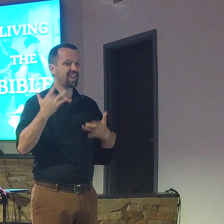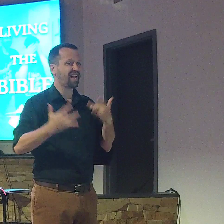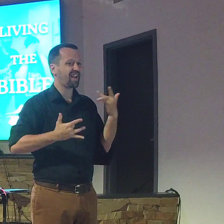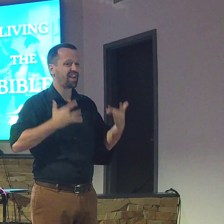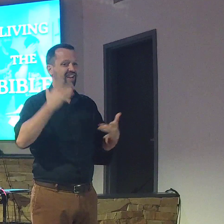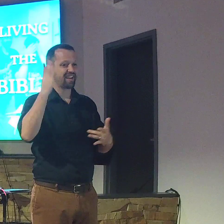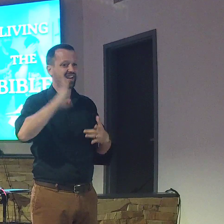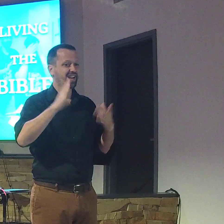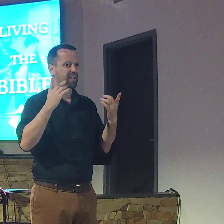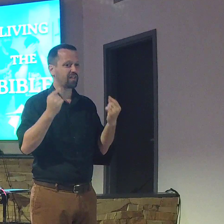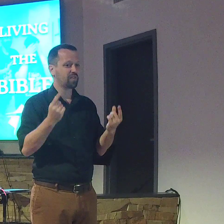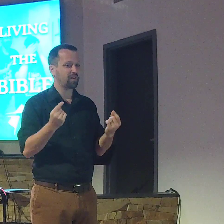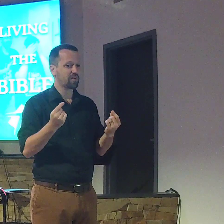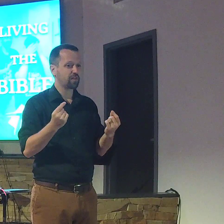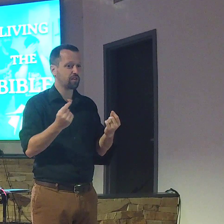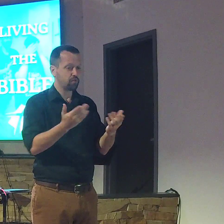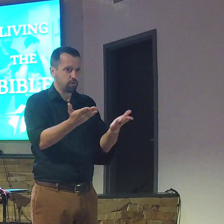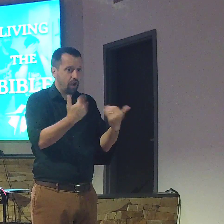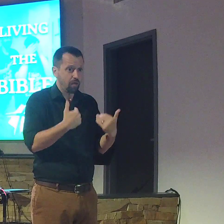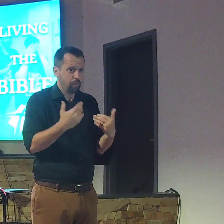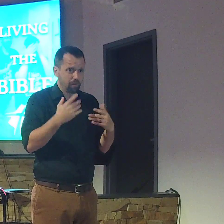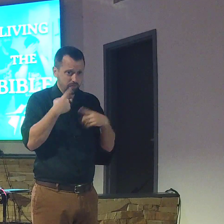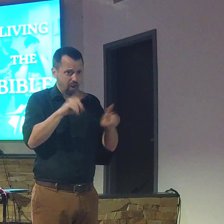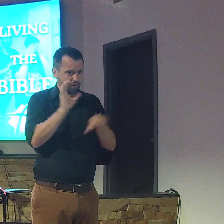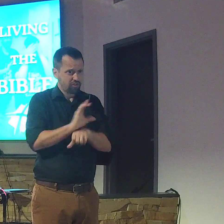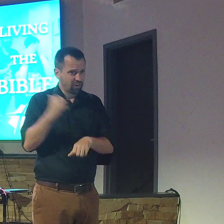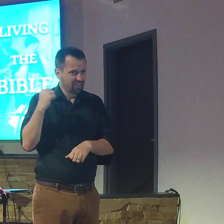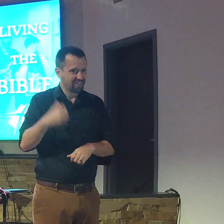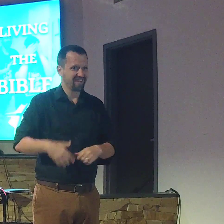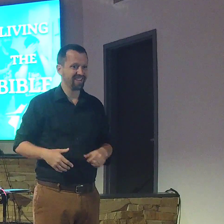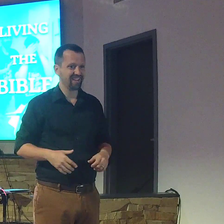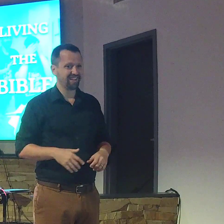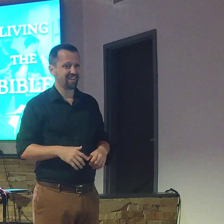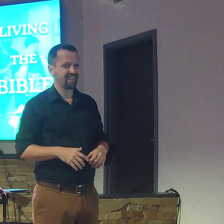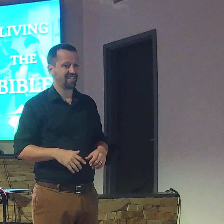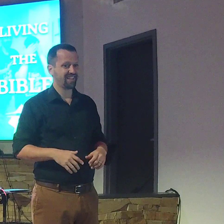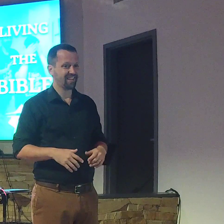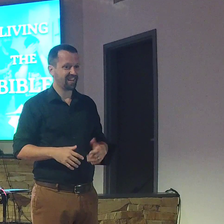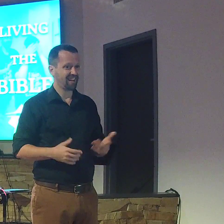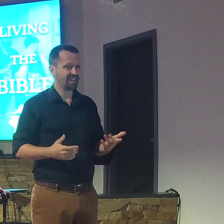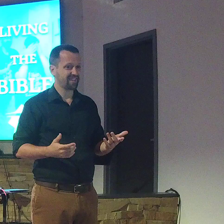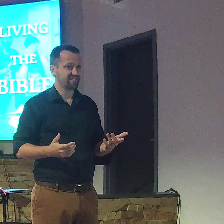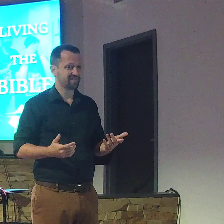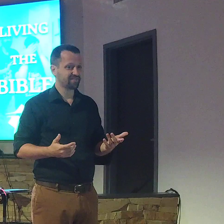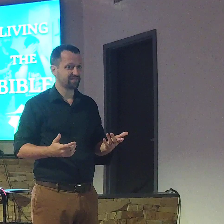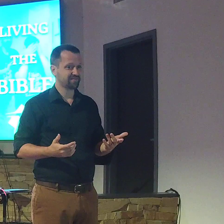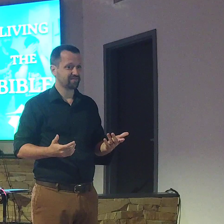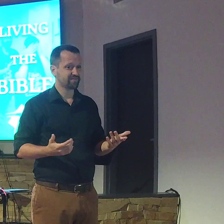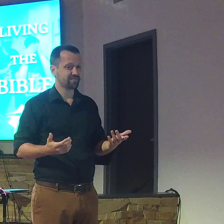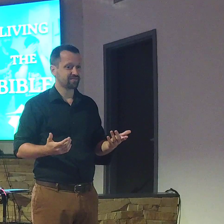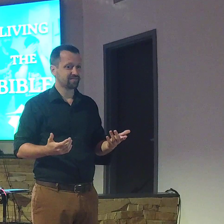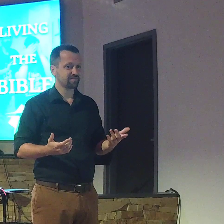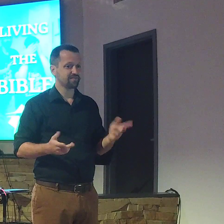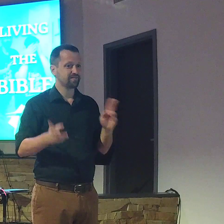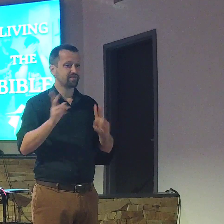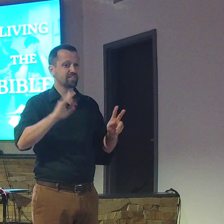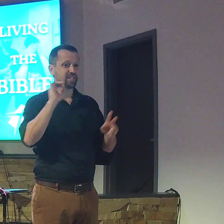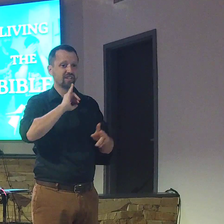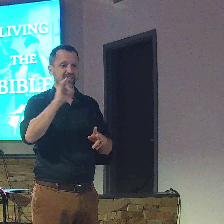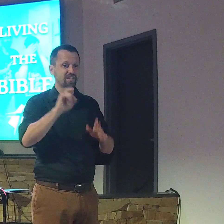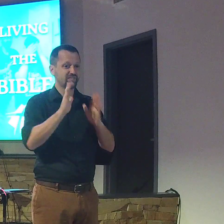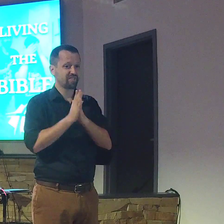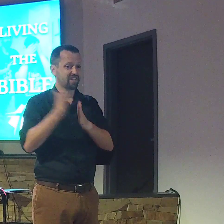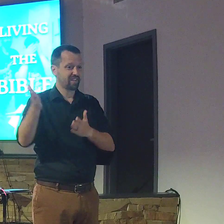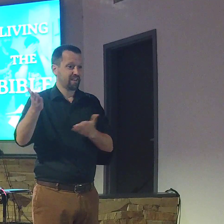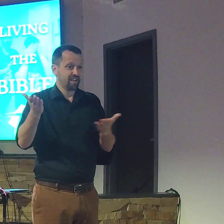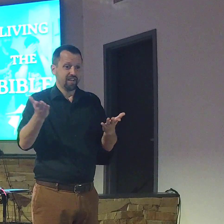through Crossroads. And speaking of Israel, keep them in your prayers, please. If you haven't heard about what's going on there, they definitely can use our prayers.